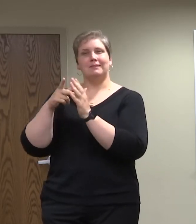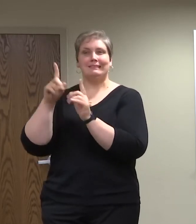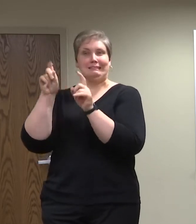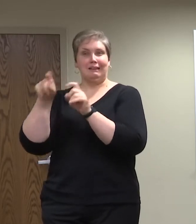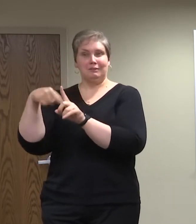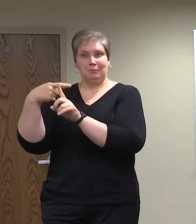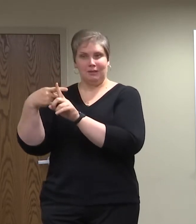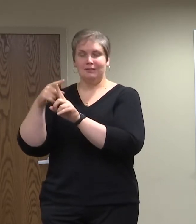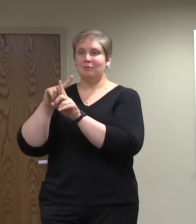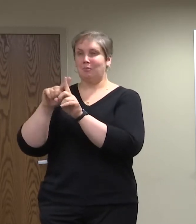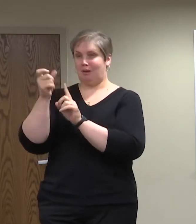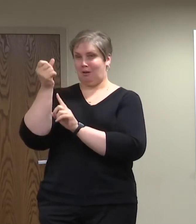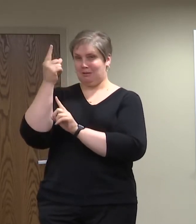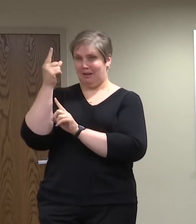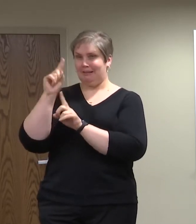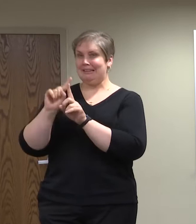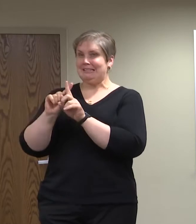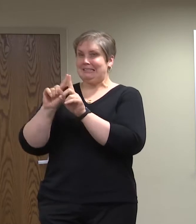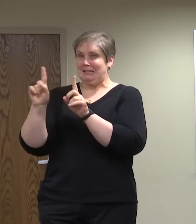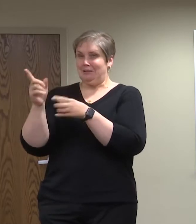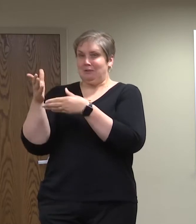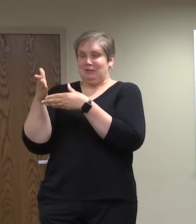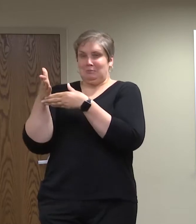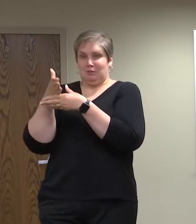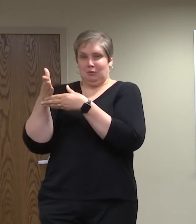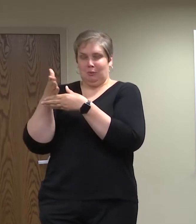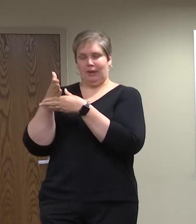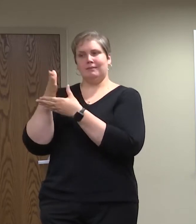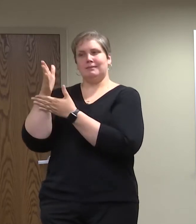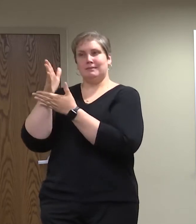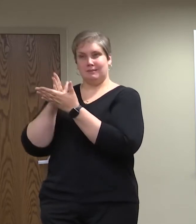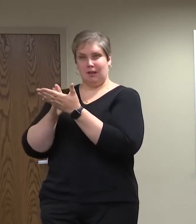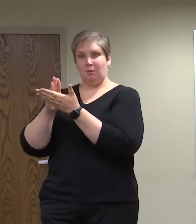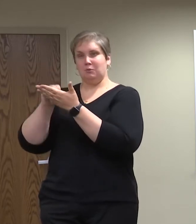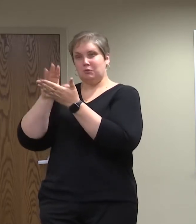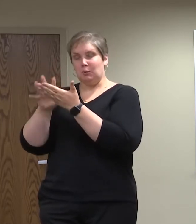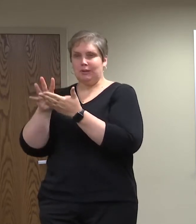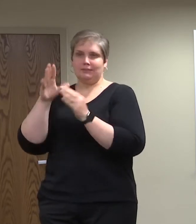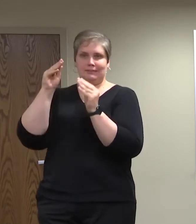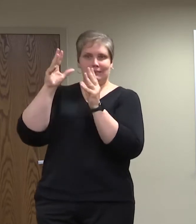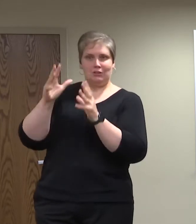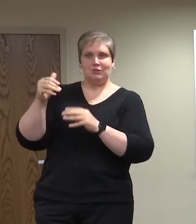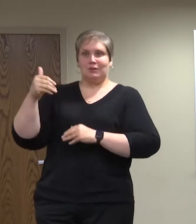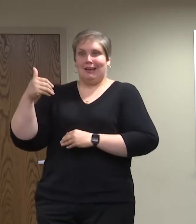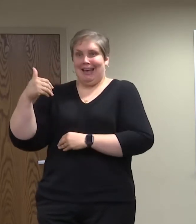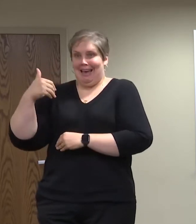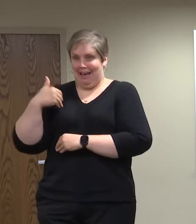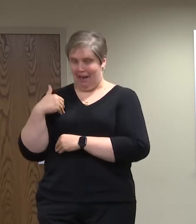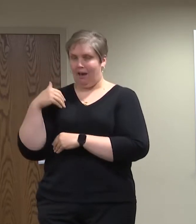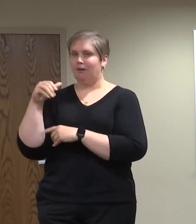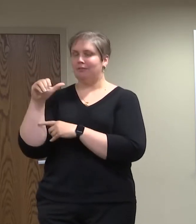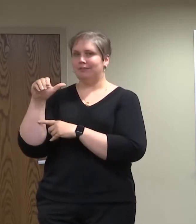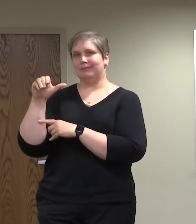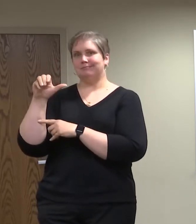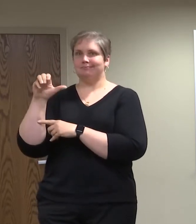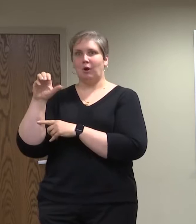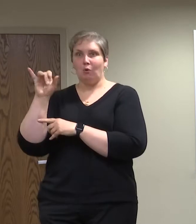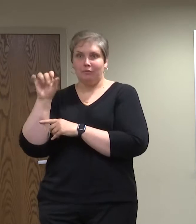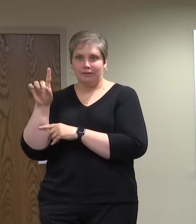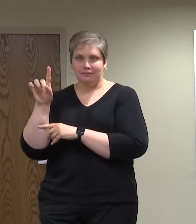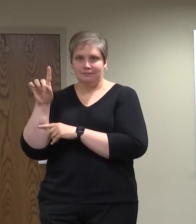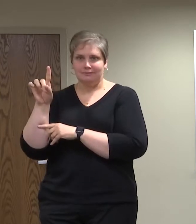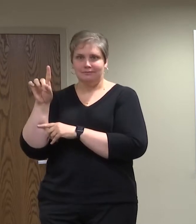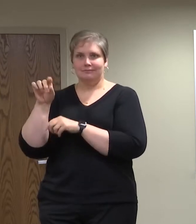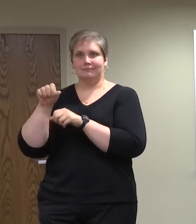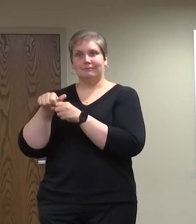teachers, and transmission in the school, in which cases in schools are epidemiologically linked, meaning they're passed